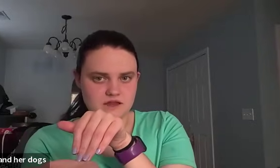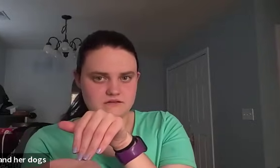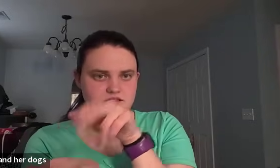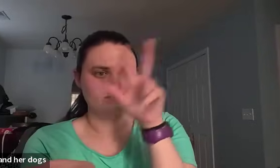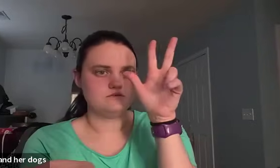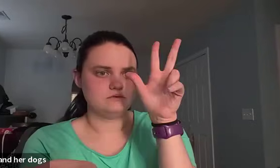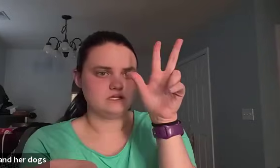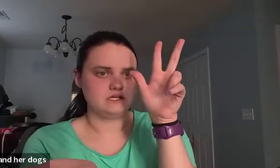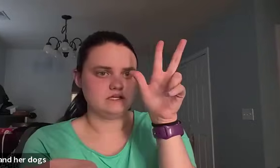3,000.